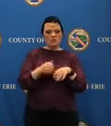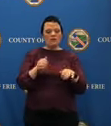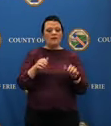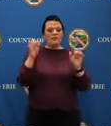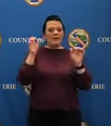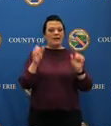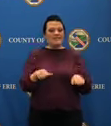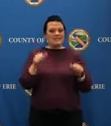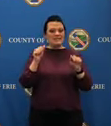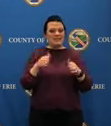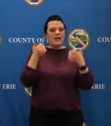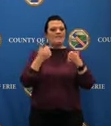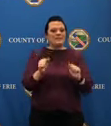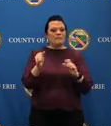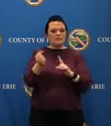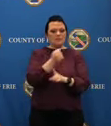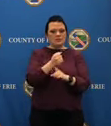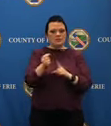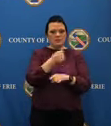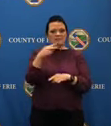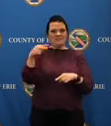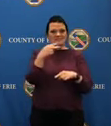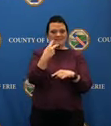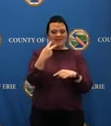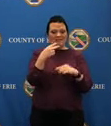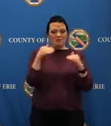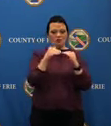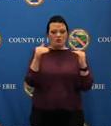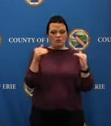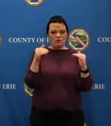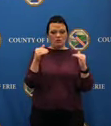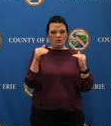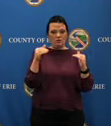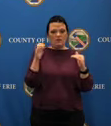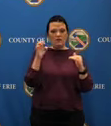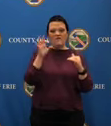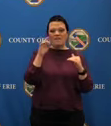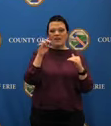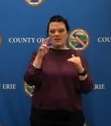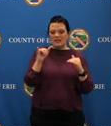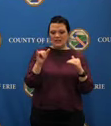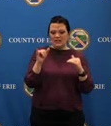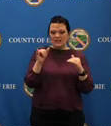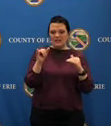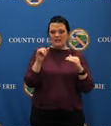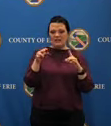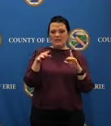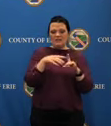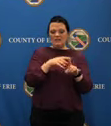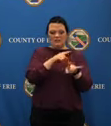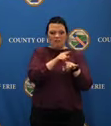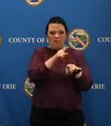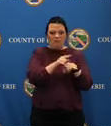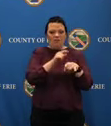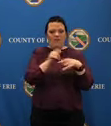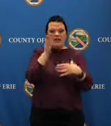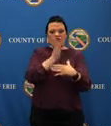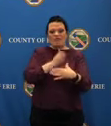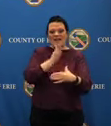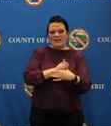in the second degree, a Class E felony, menacing in the third degree, a Class B misdemeanor, and harassment in the